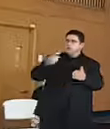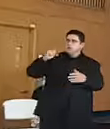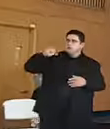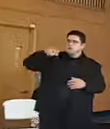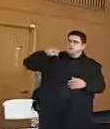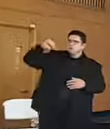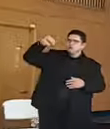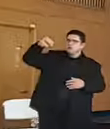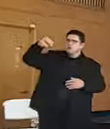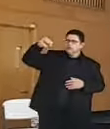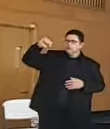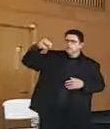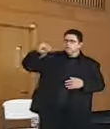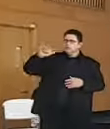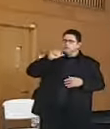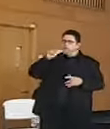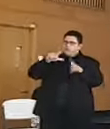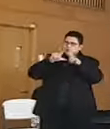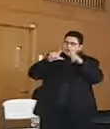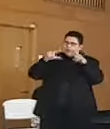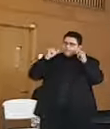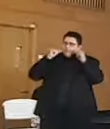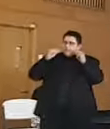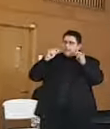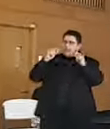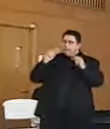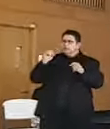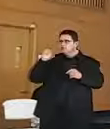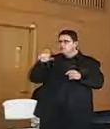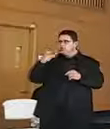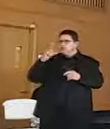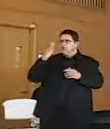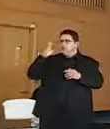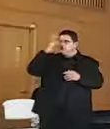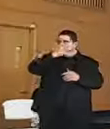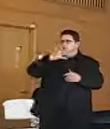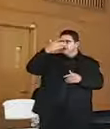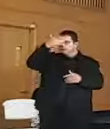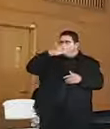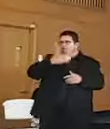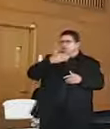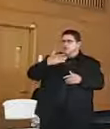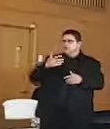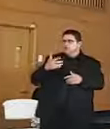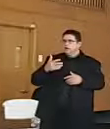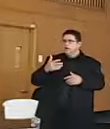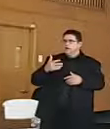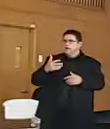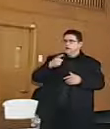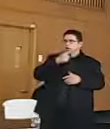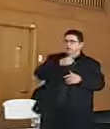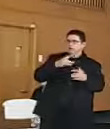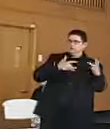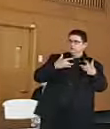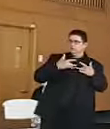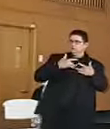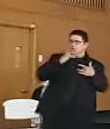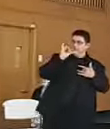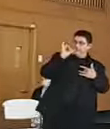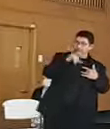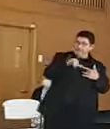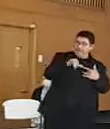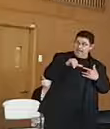protesting? A lot of them aren't wearing masks, or they might need some kind of face covering, but it's not adequate. Are you concerned about that if you